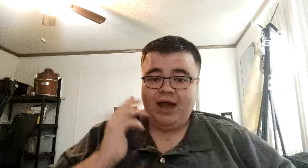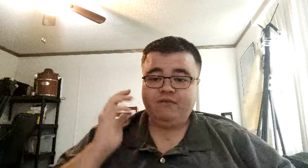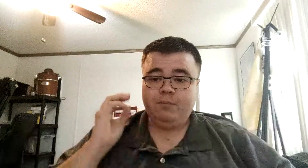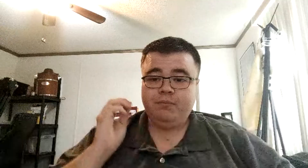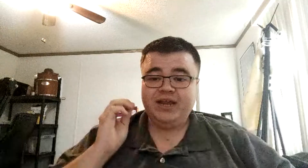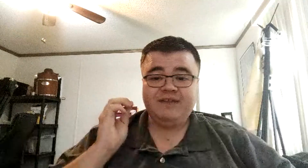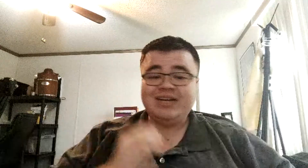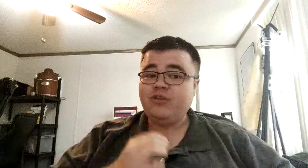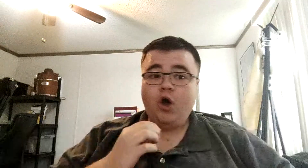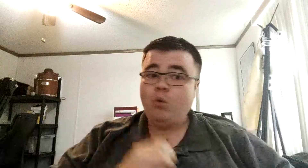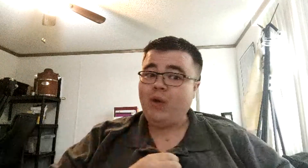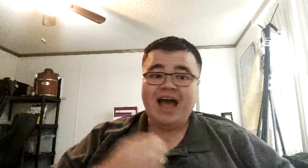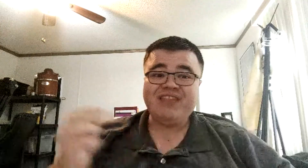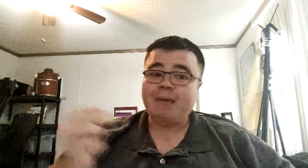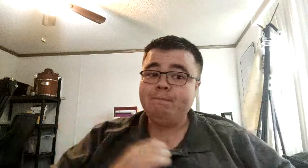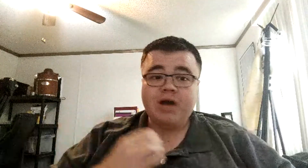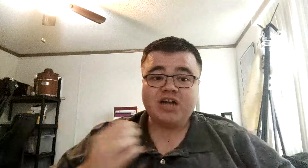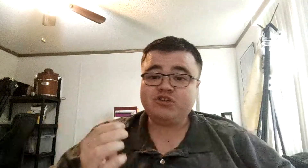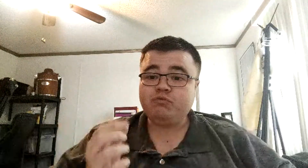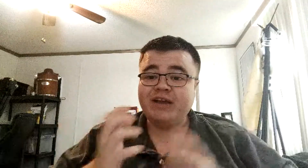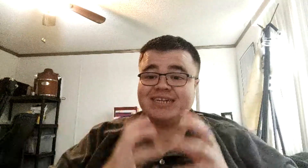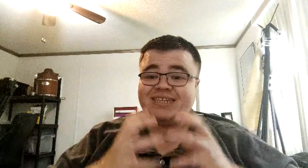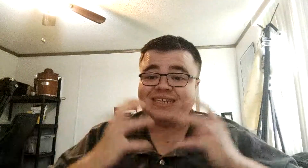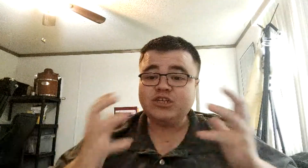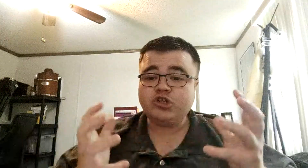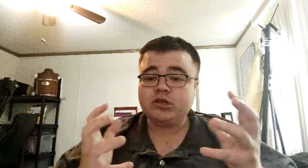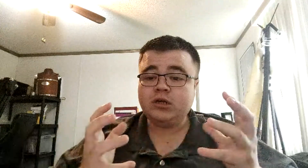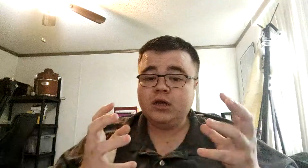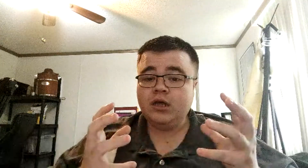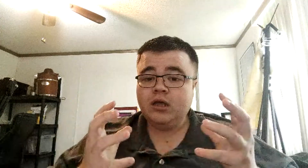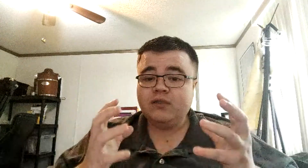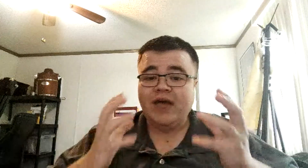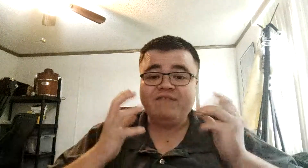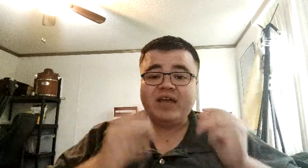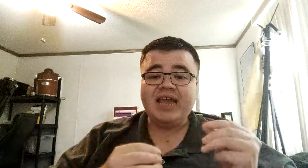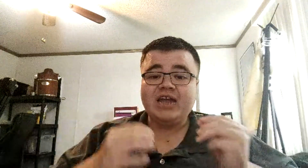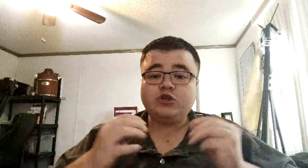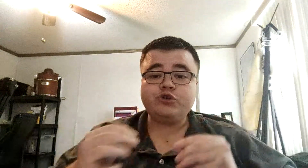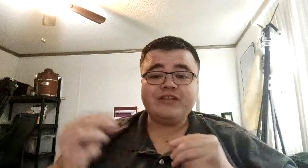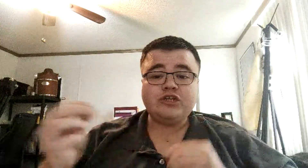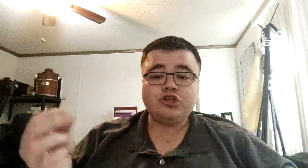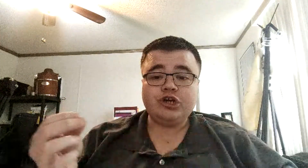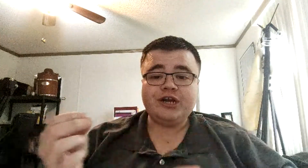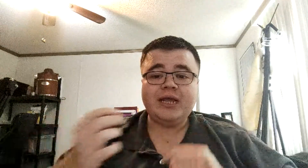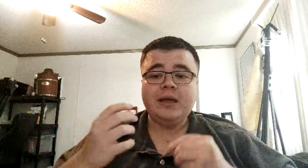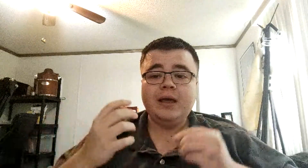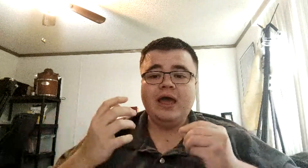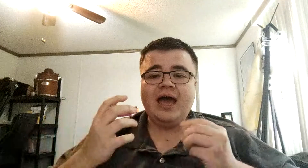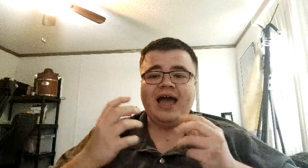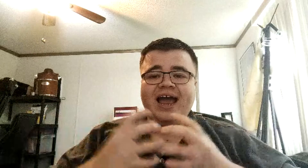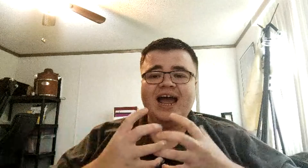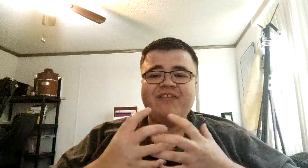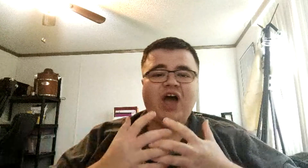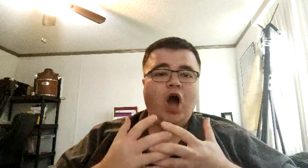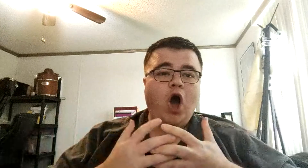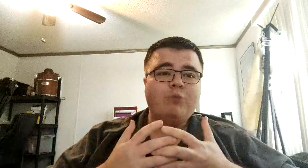have even though we have that much recognition that began during the charity that